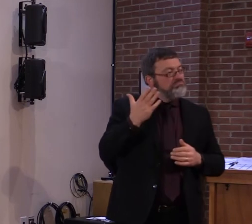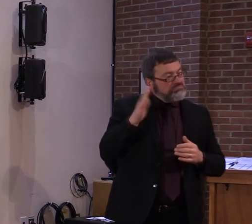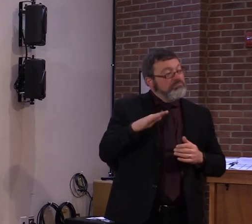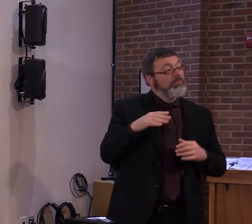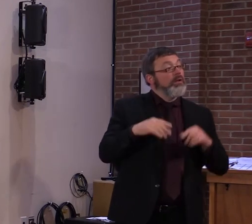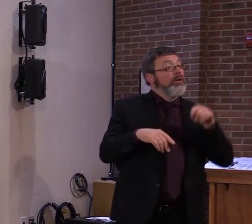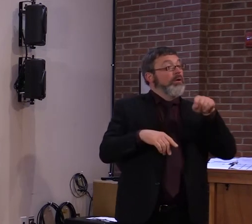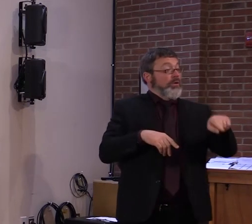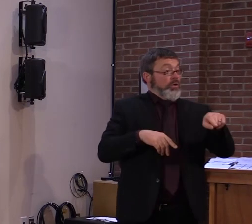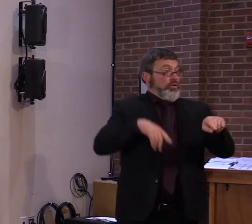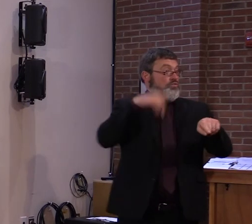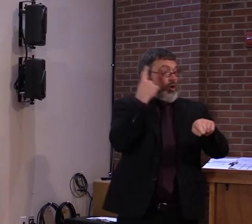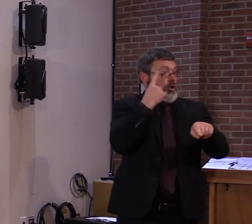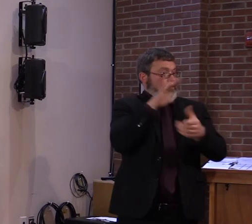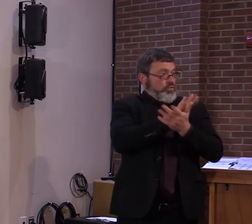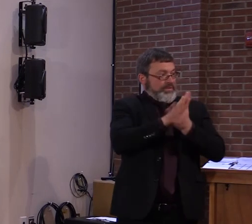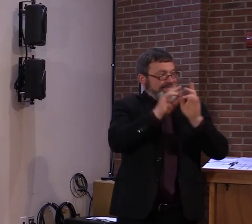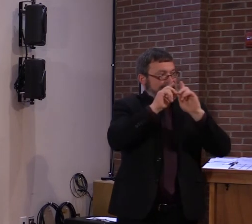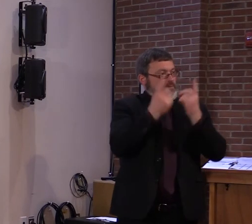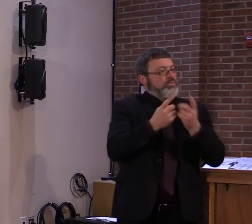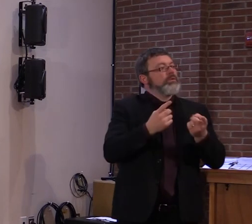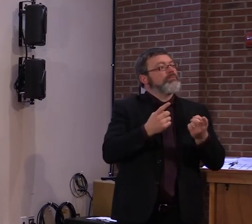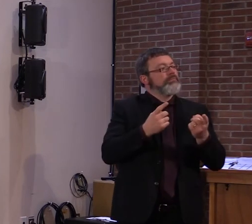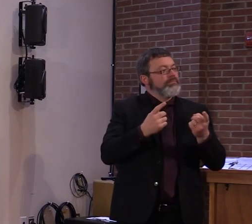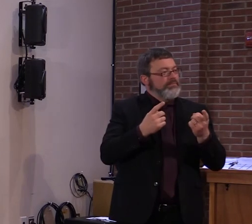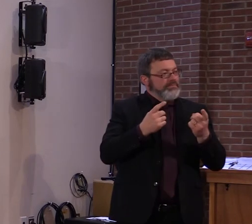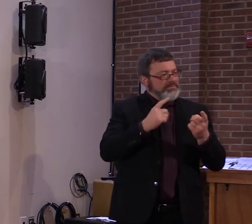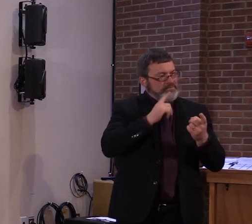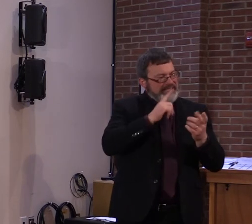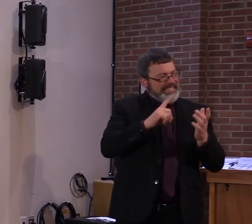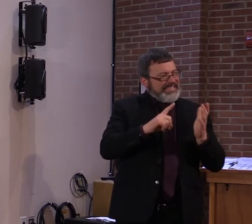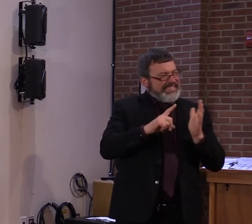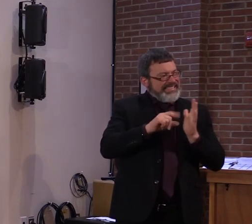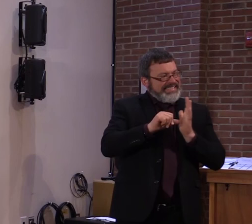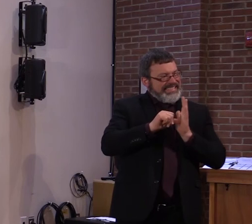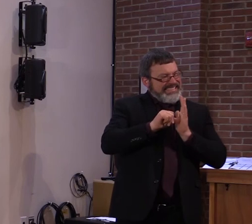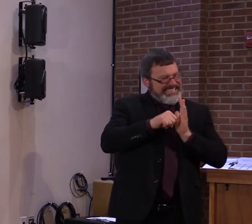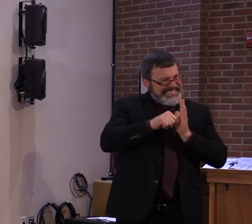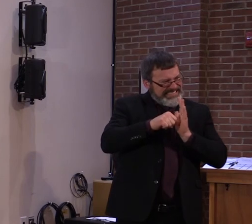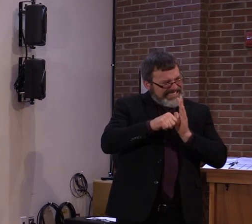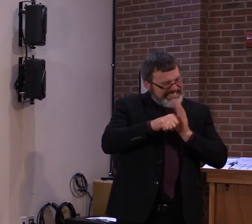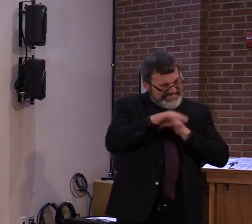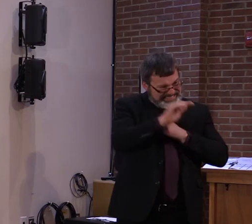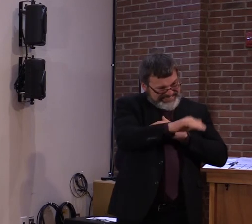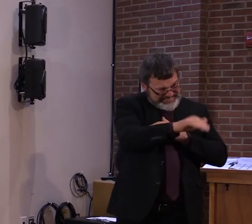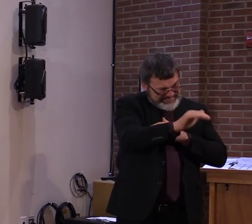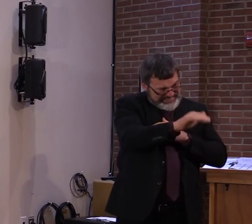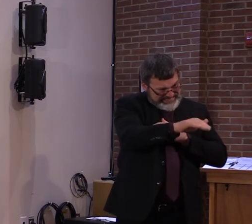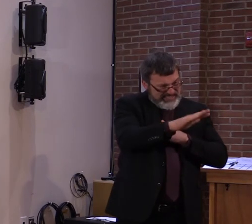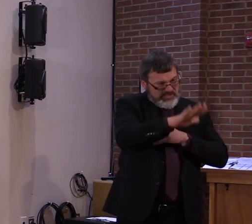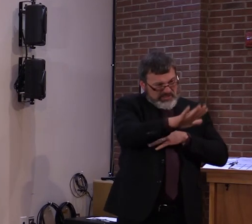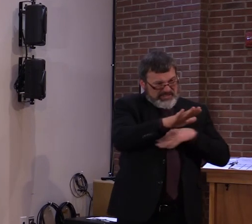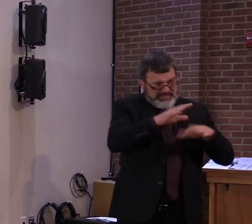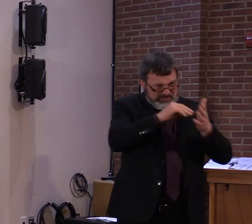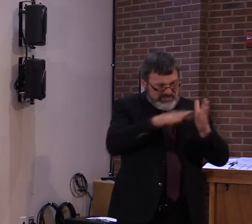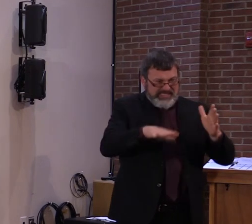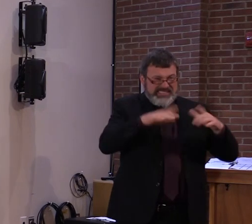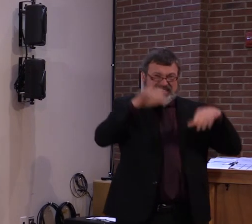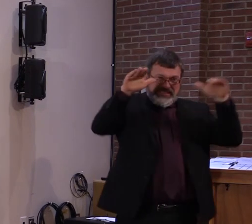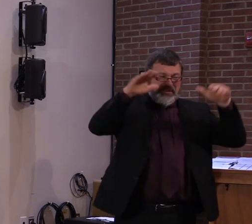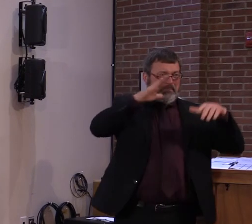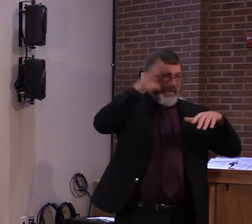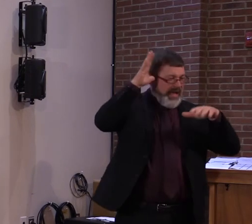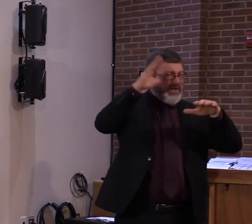attending large family gatherings. In addition, one of the students who spoke said that she's scared to go back